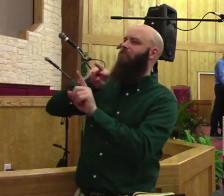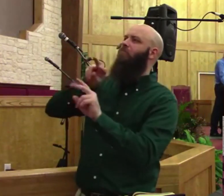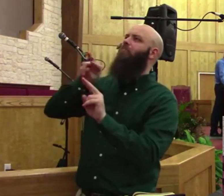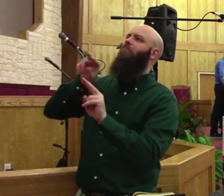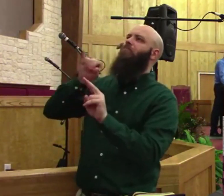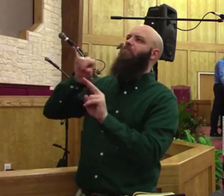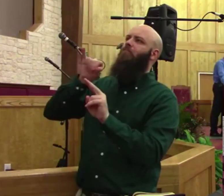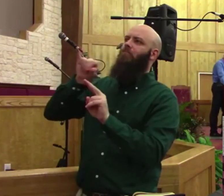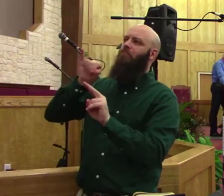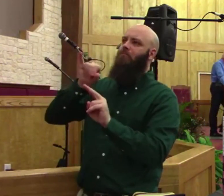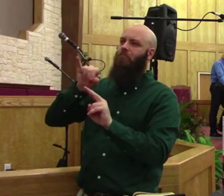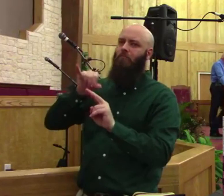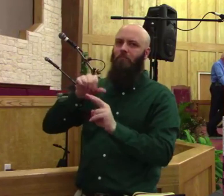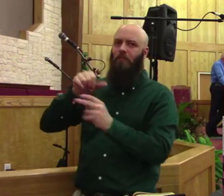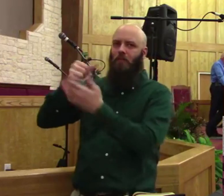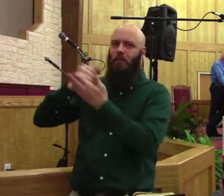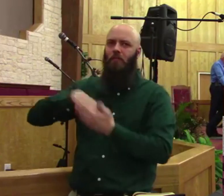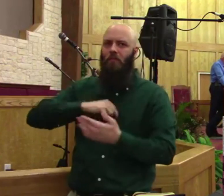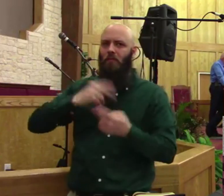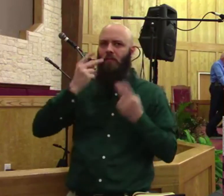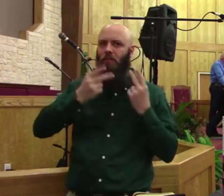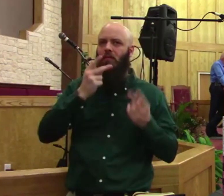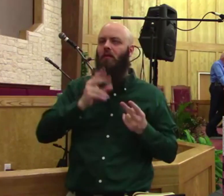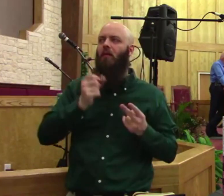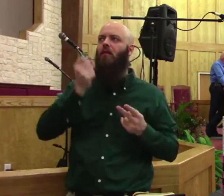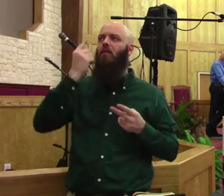of the world around us.